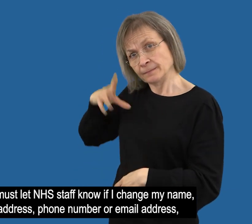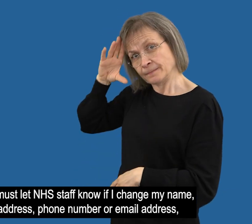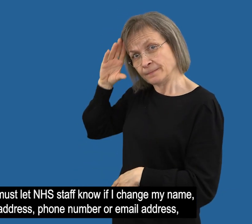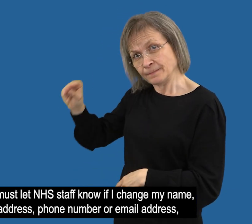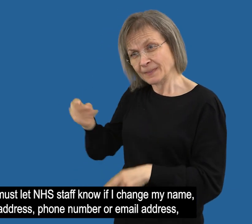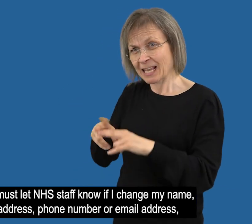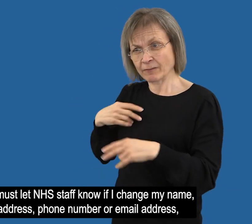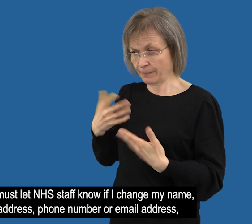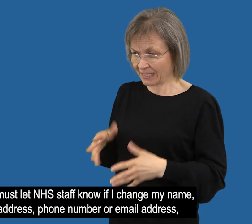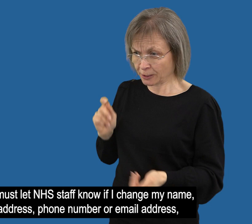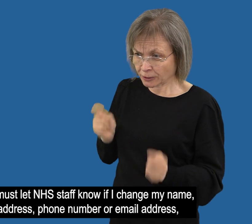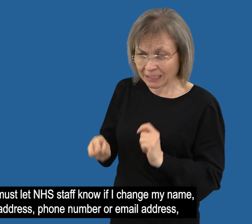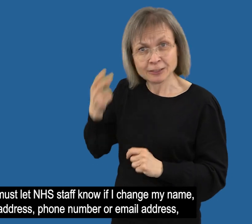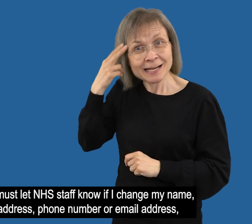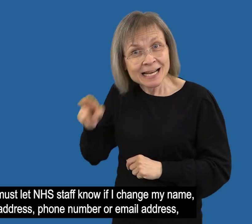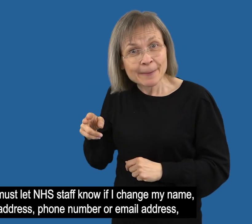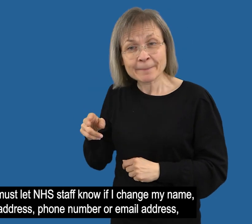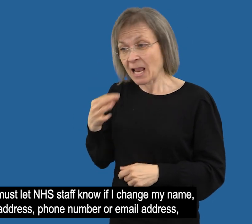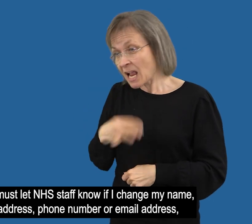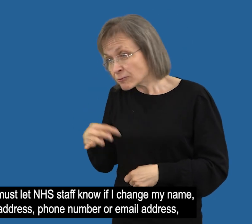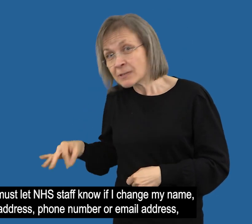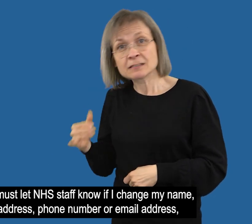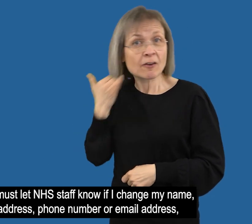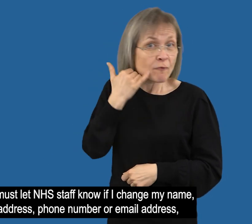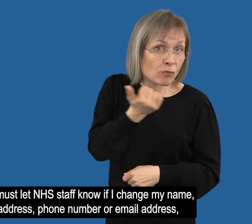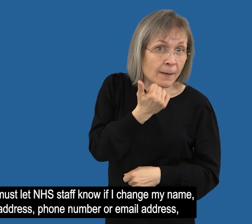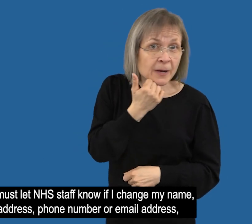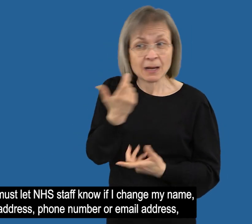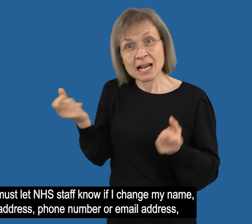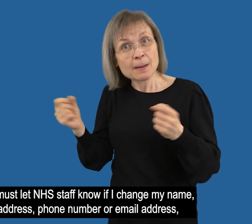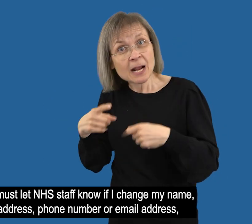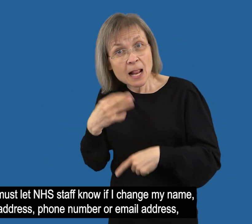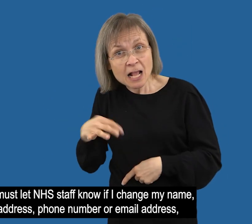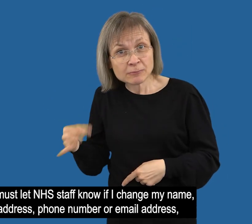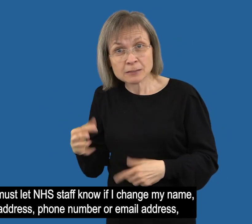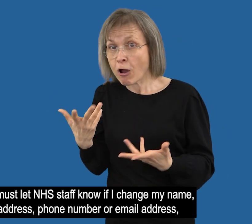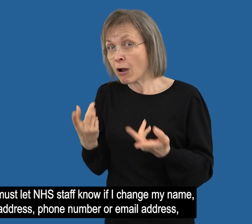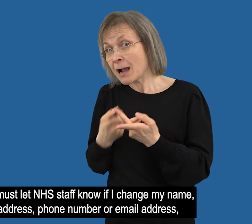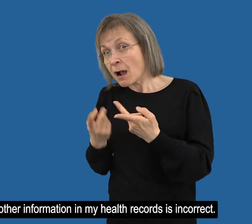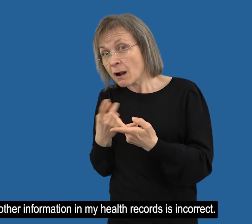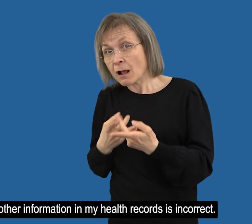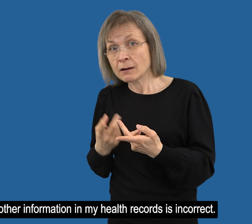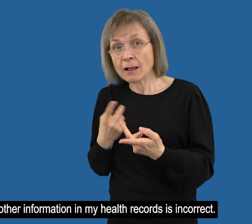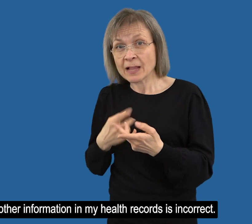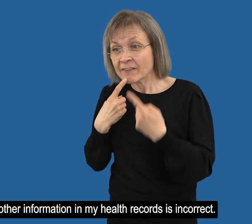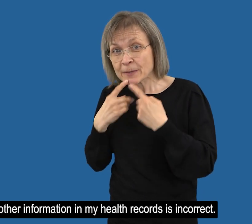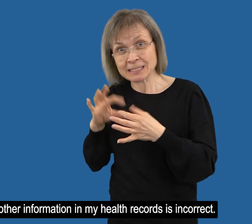I must let NHS staff know if I change my name, address, phone number or email address, or if any